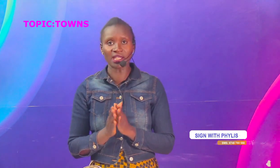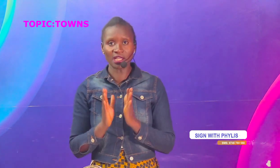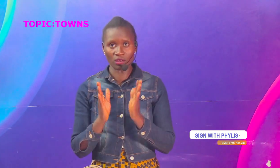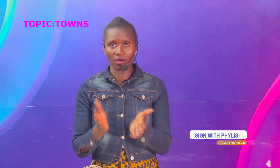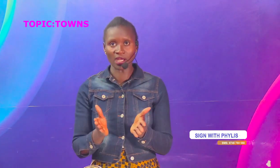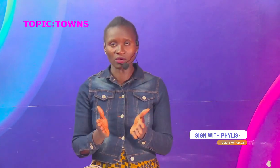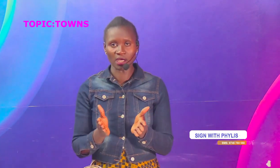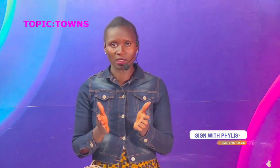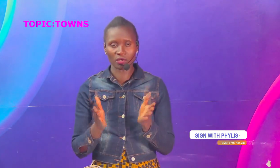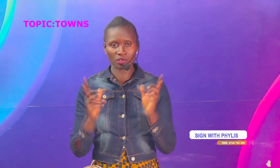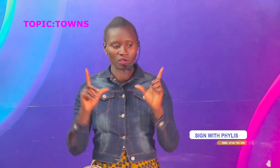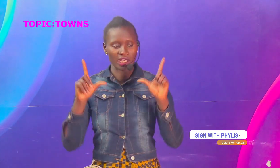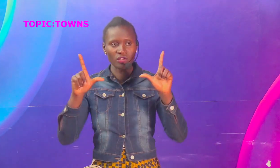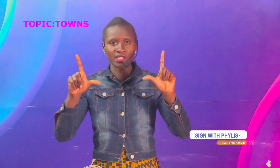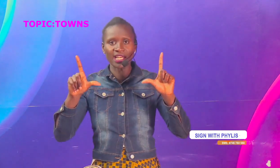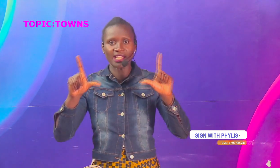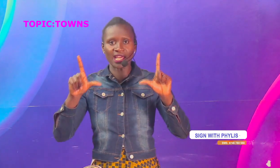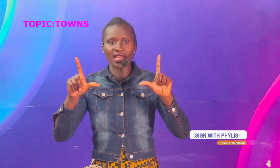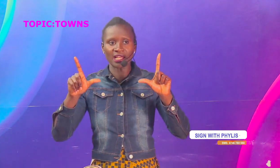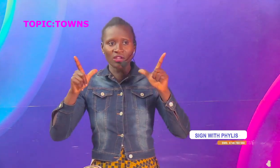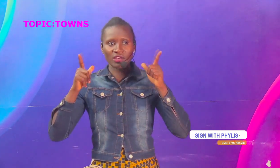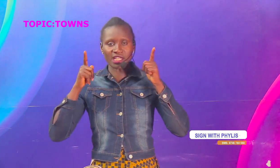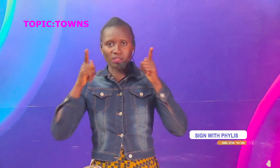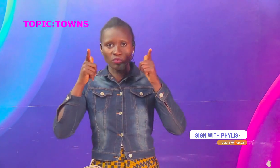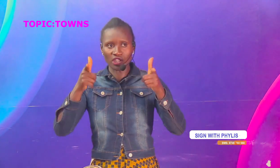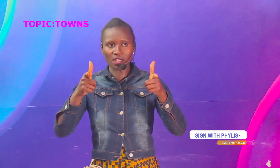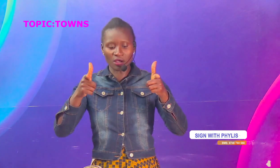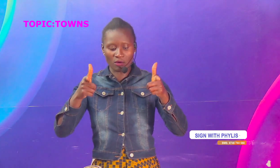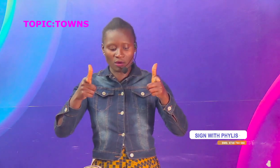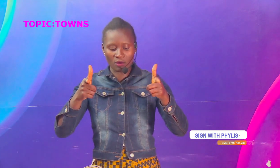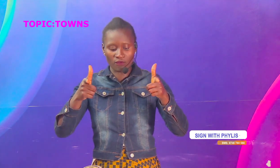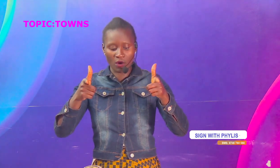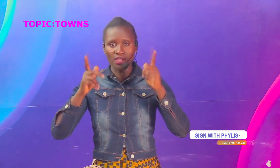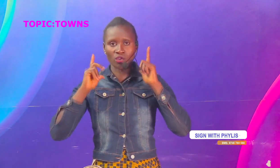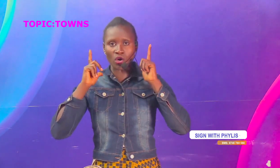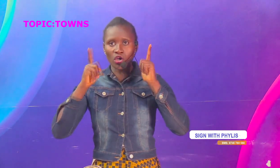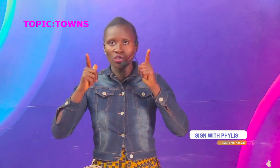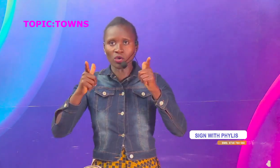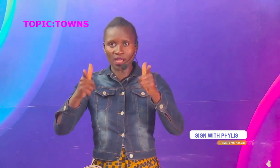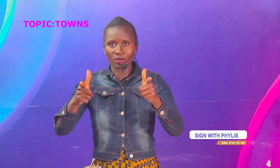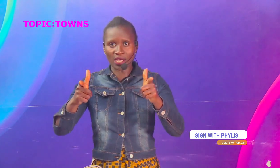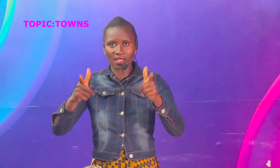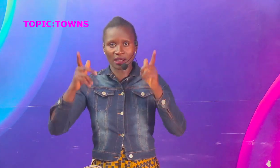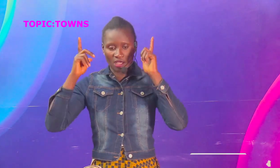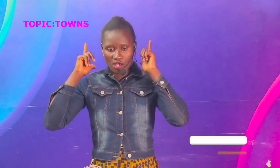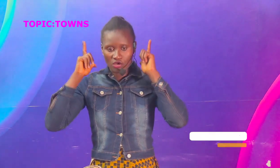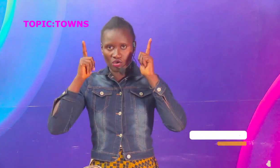Lunga Lunga? So using letter L, you're just pushing forward. So Lunga Lunga, Lunga